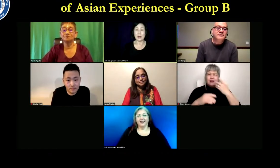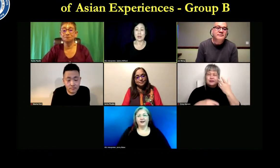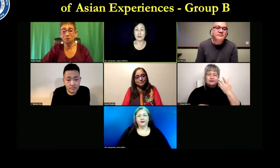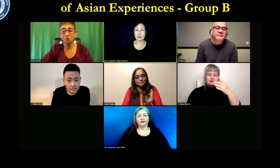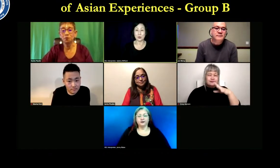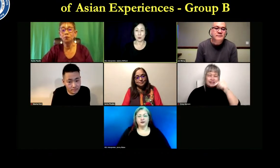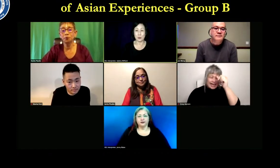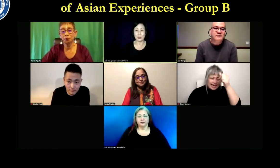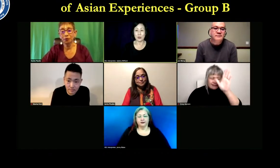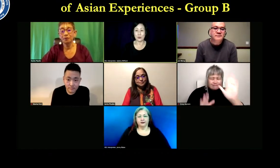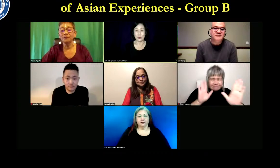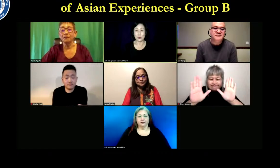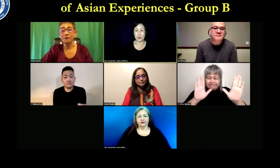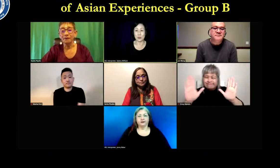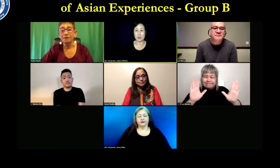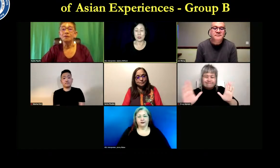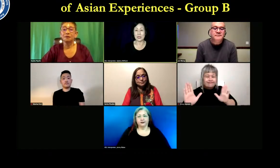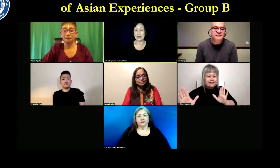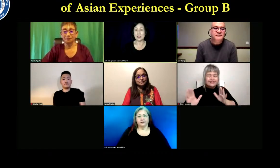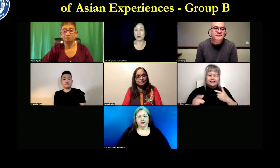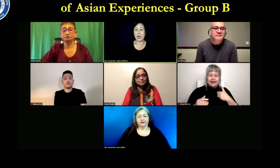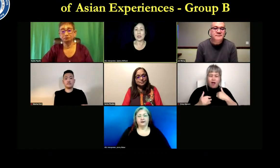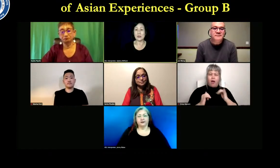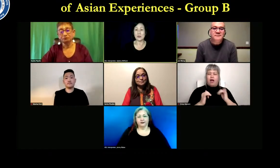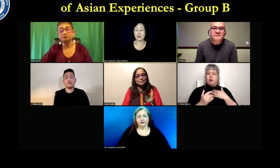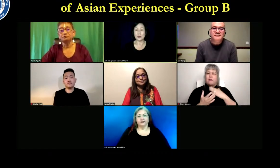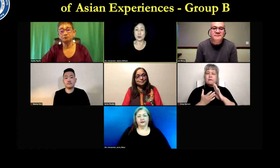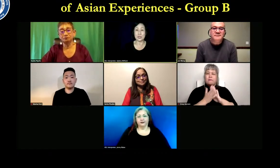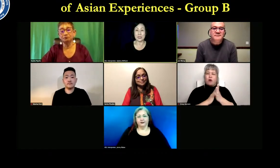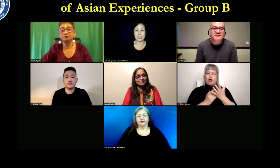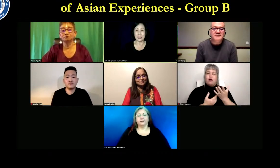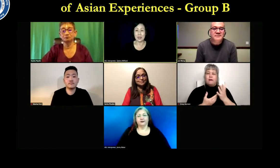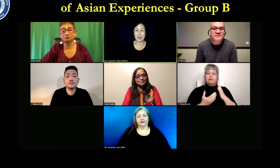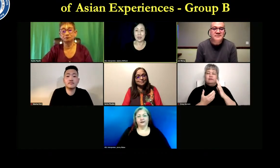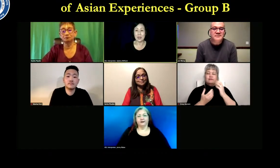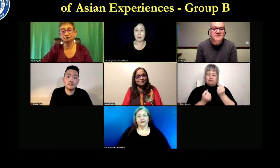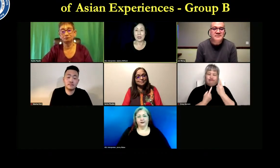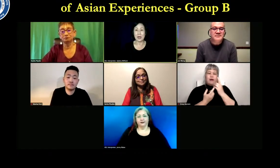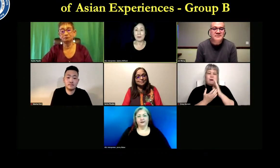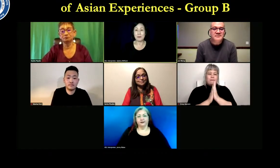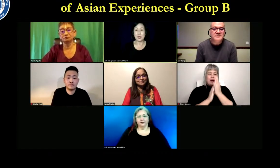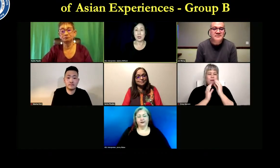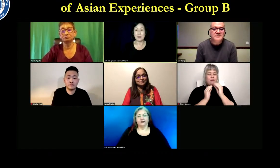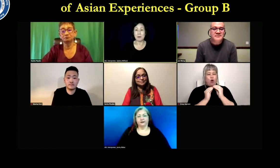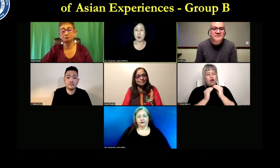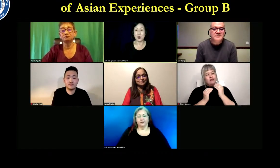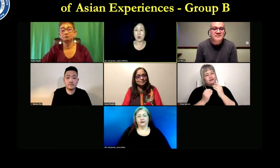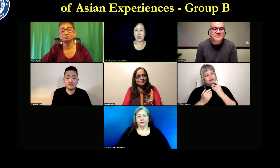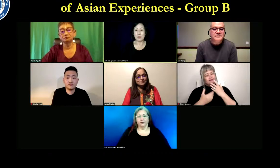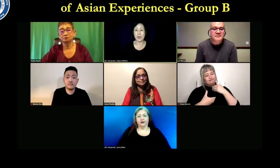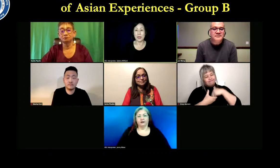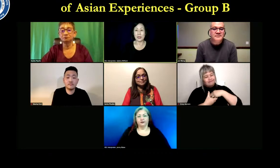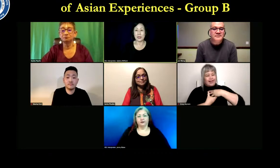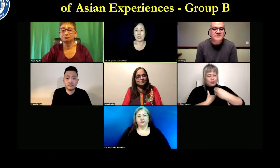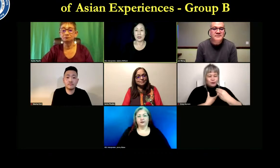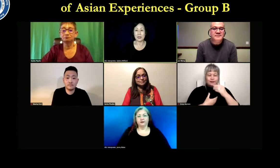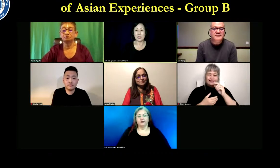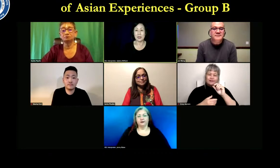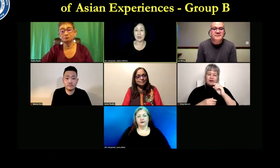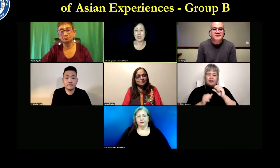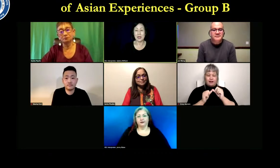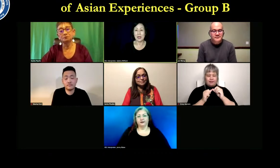different ethnic group, their food, you know, Indian, try different cuisine. become more